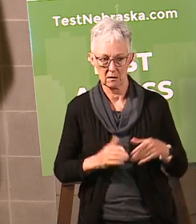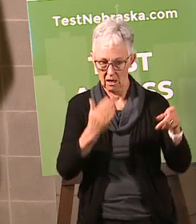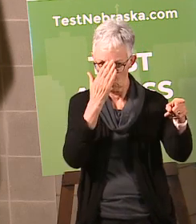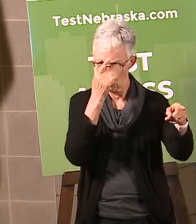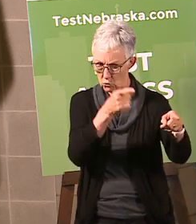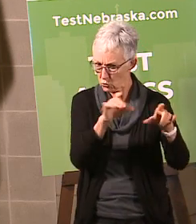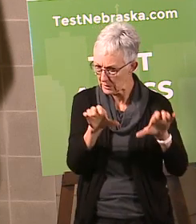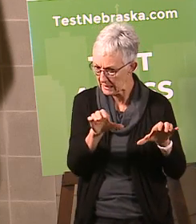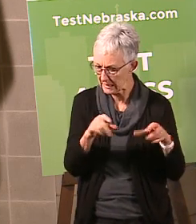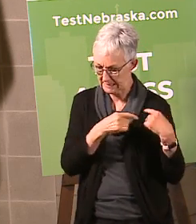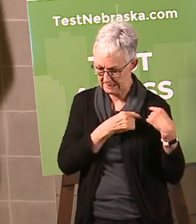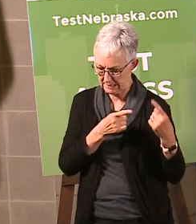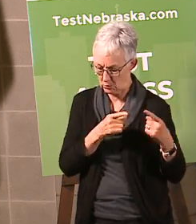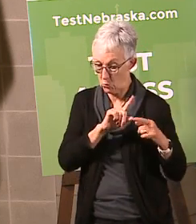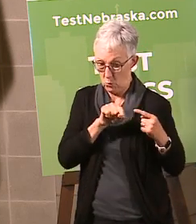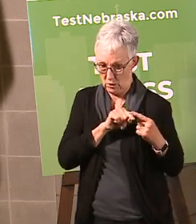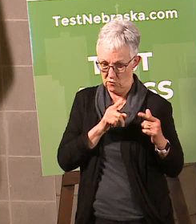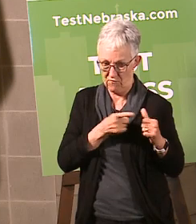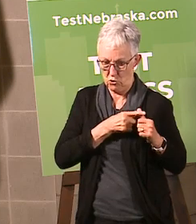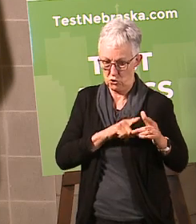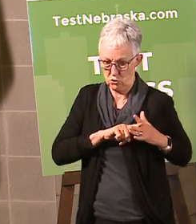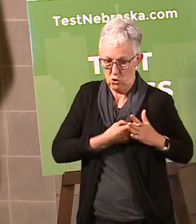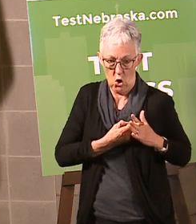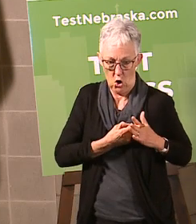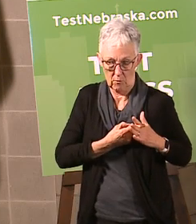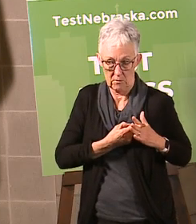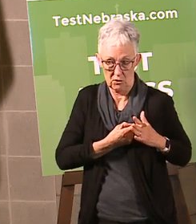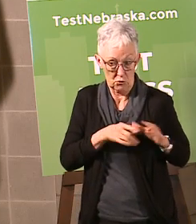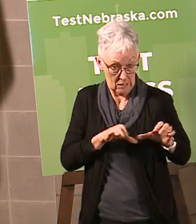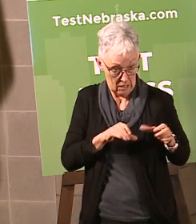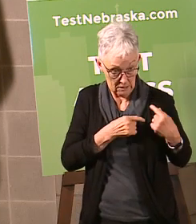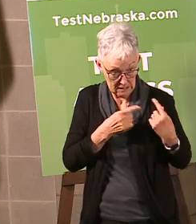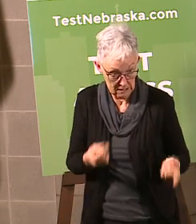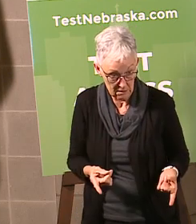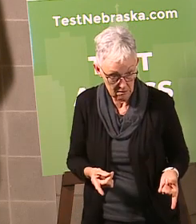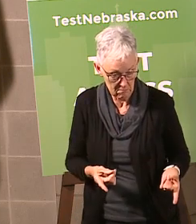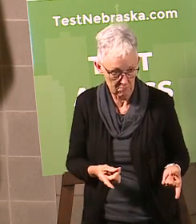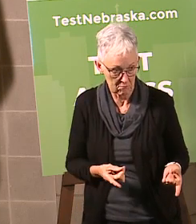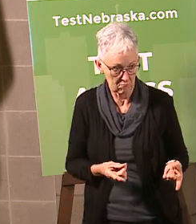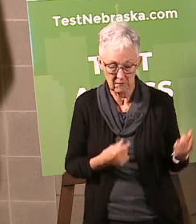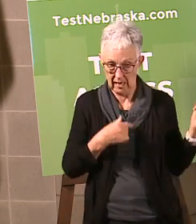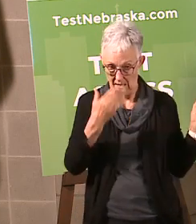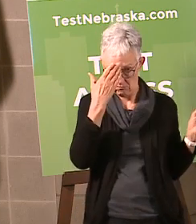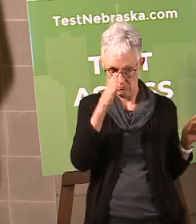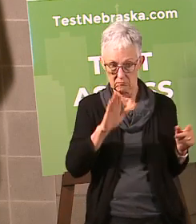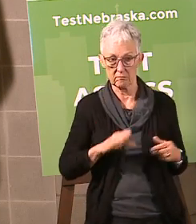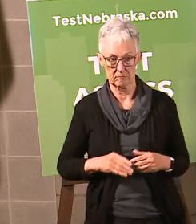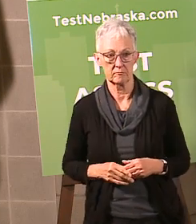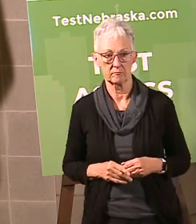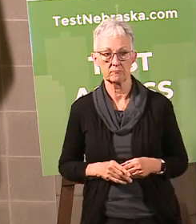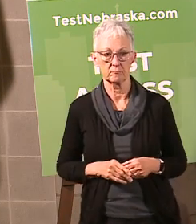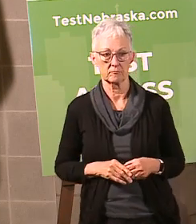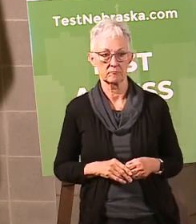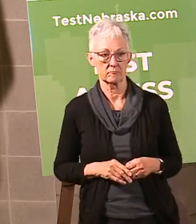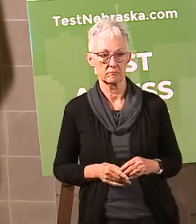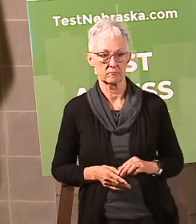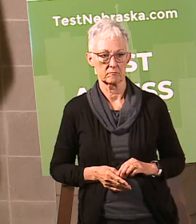Have they done that since you started? I don't know the answer to that. I know that they're planning to, I just don't know if they've done it, but we can find out.